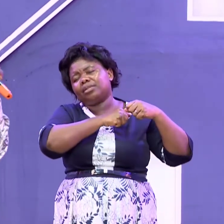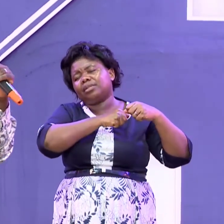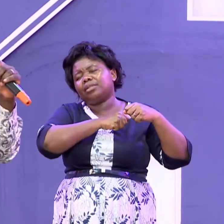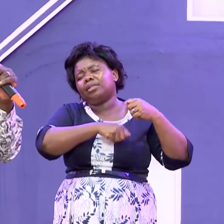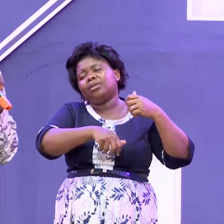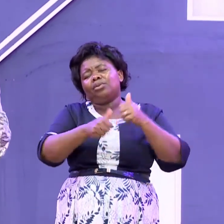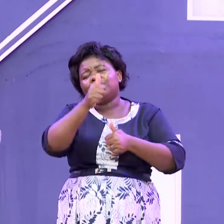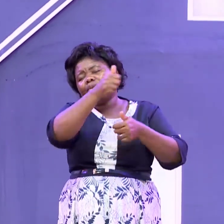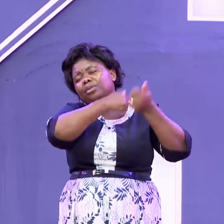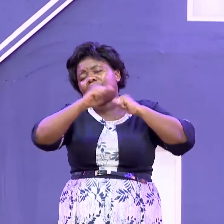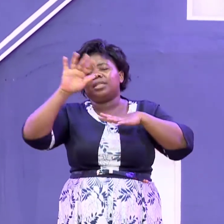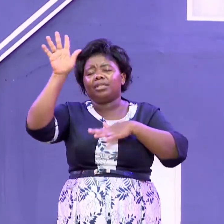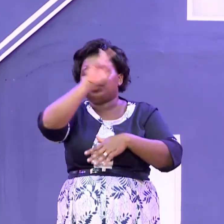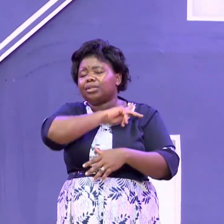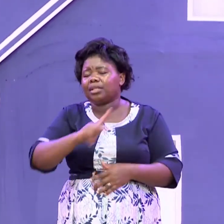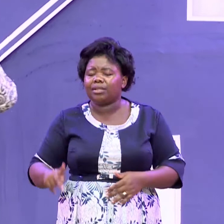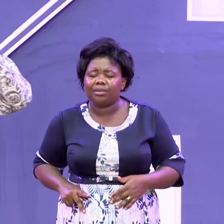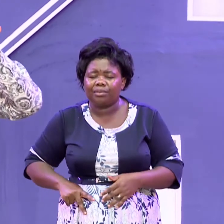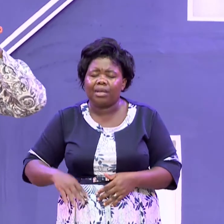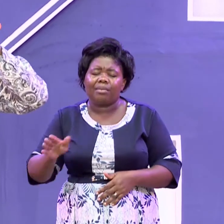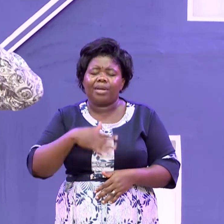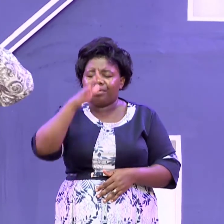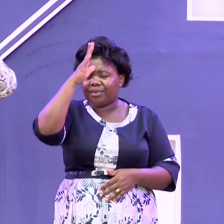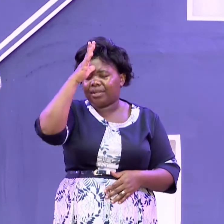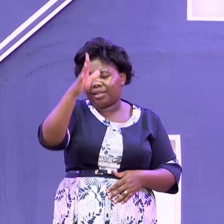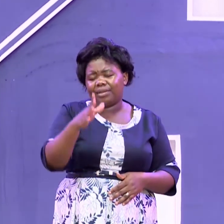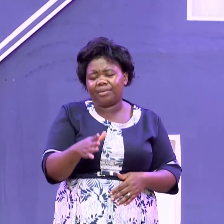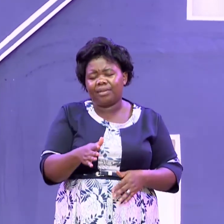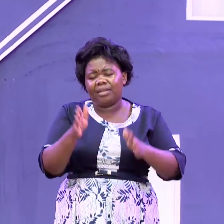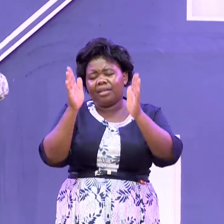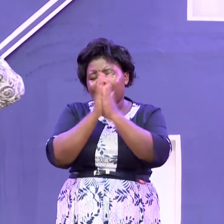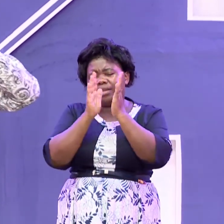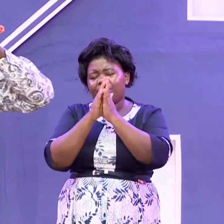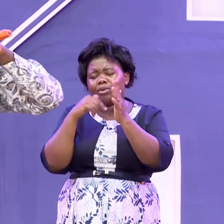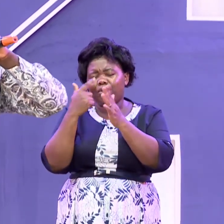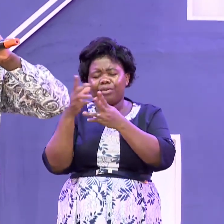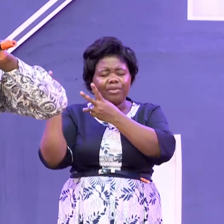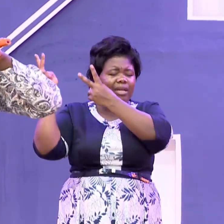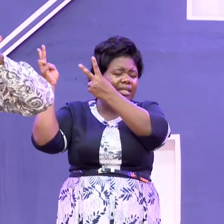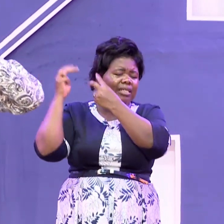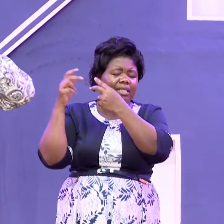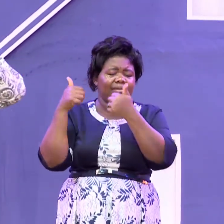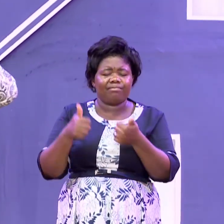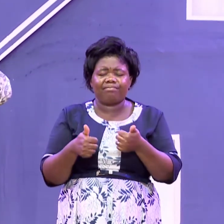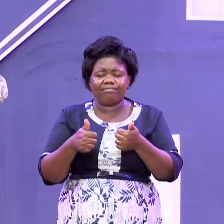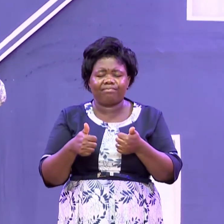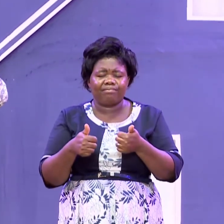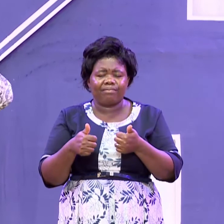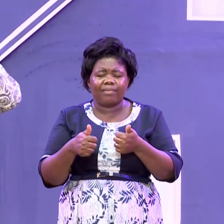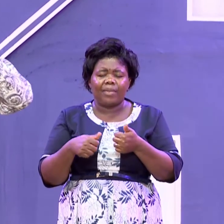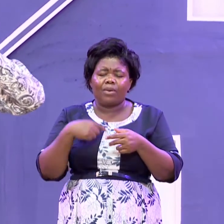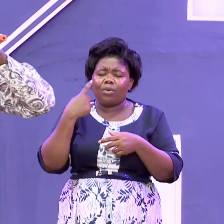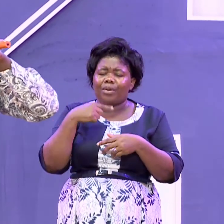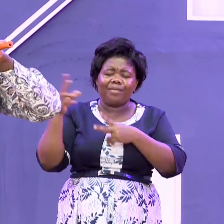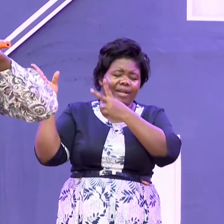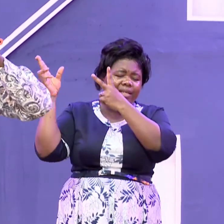inherit the kingdom of God. My Father, I pray for whoever is listening to me, whoever is listening